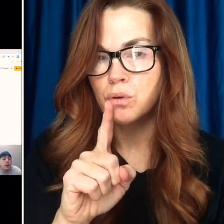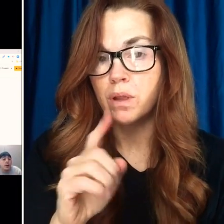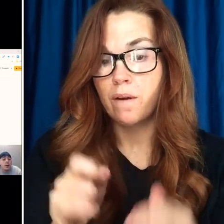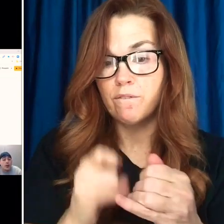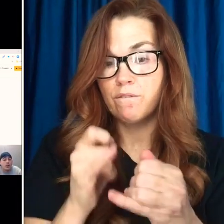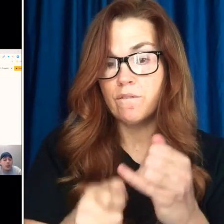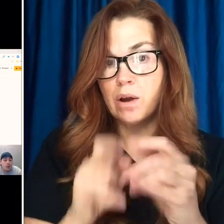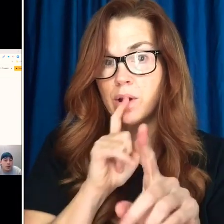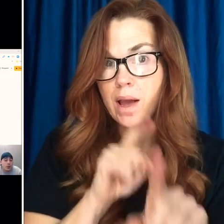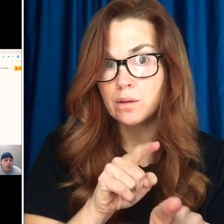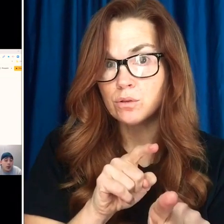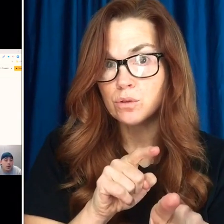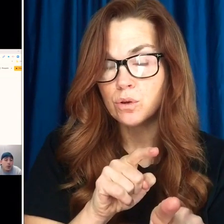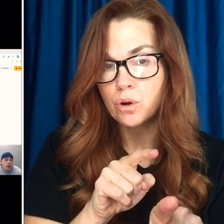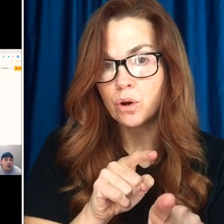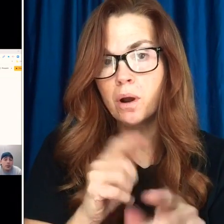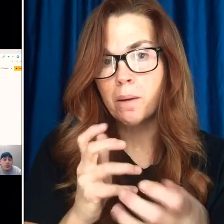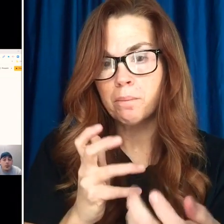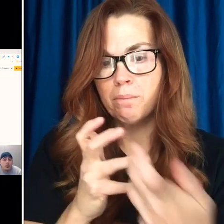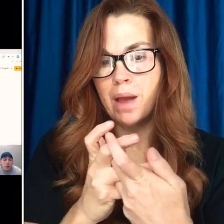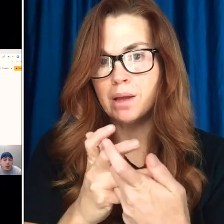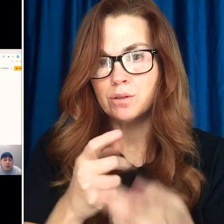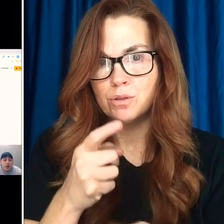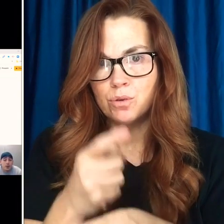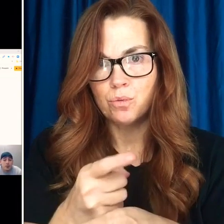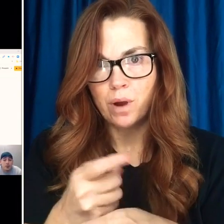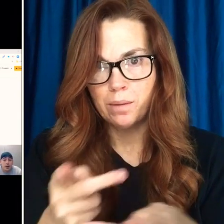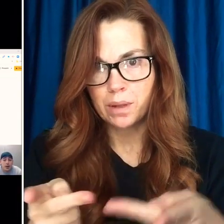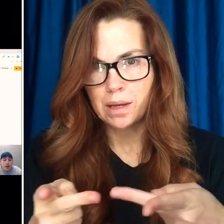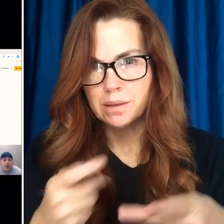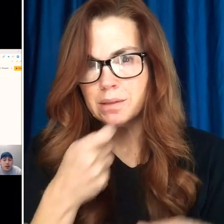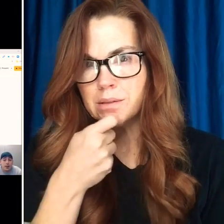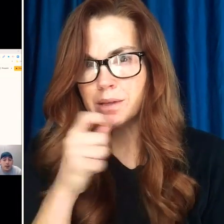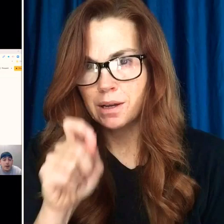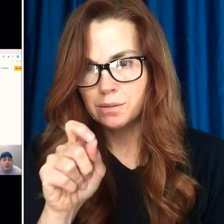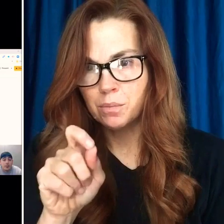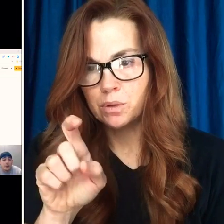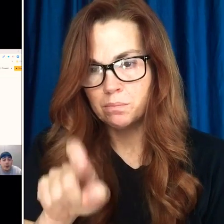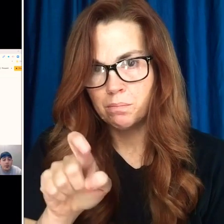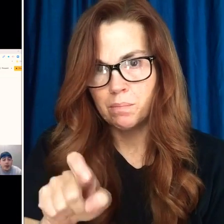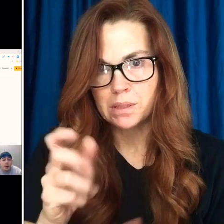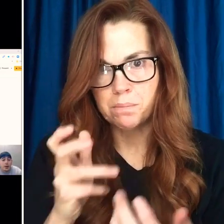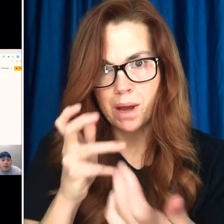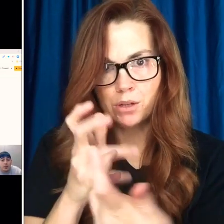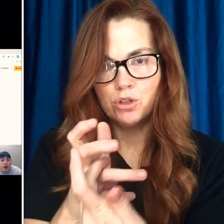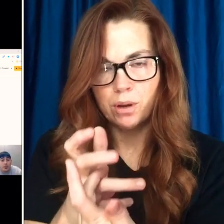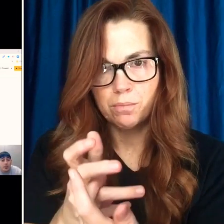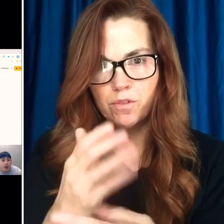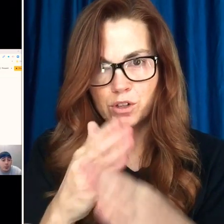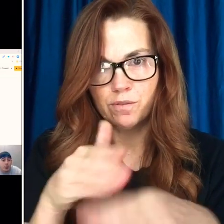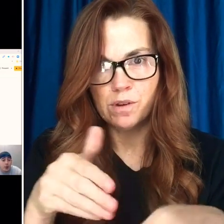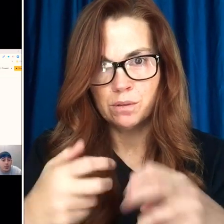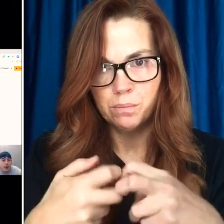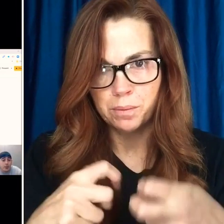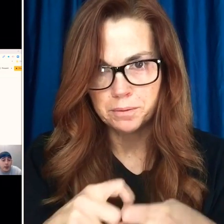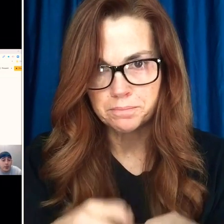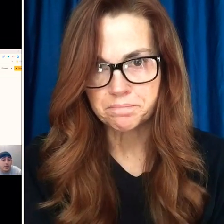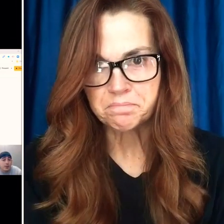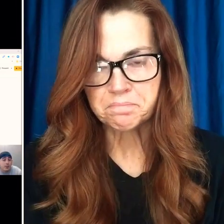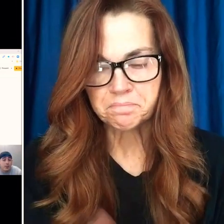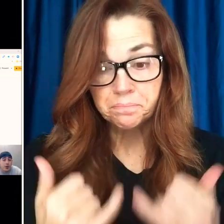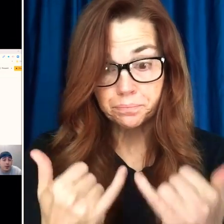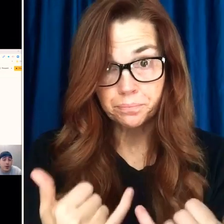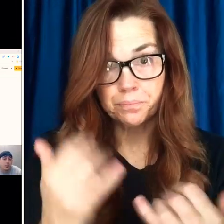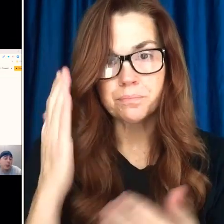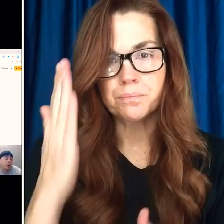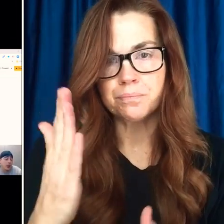inside, and so what we need to do is we need to make sure that the decimal in our final answer matches up. We always have to have our